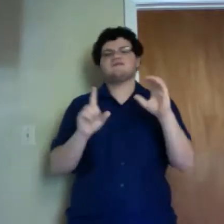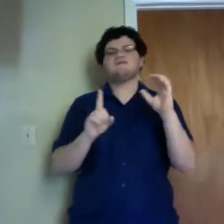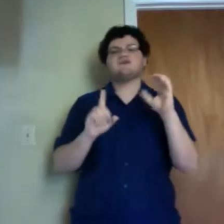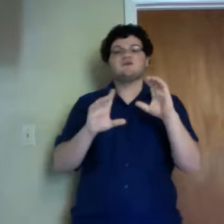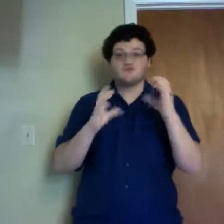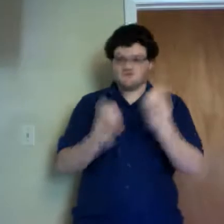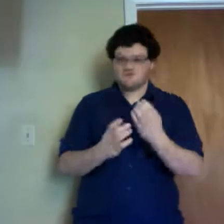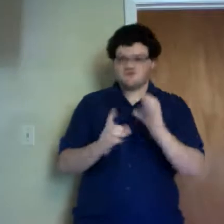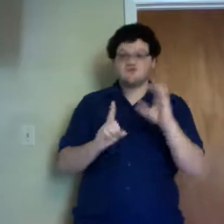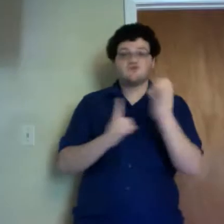safely every day.